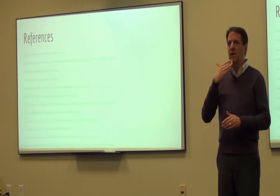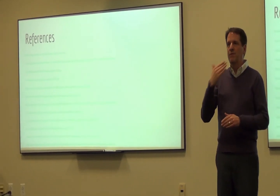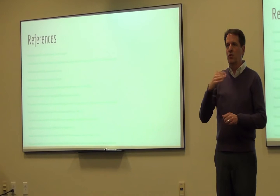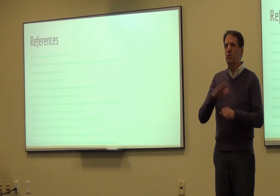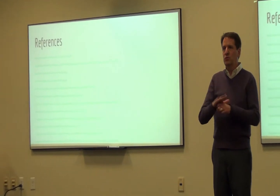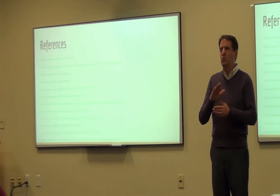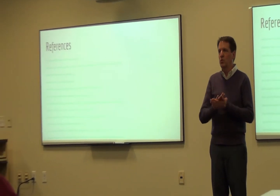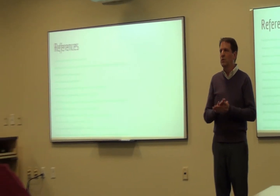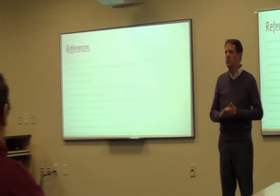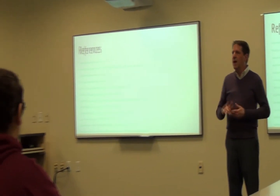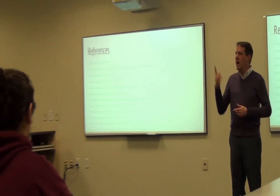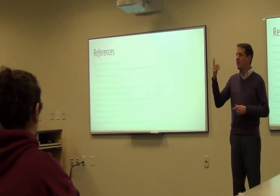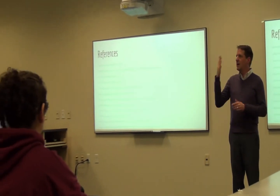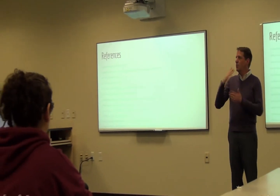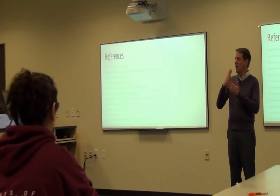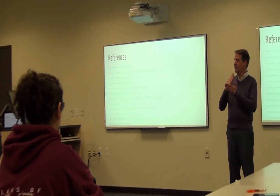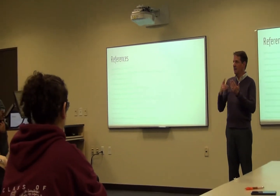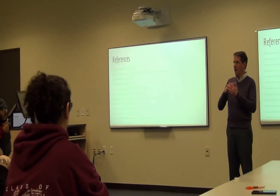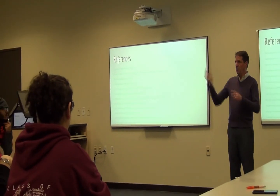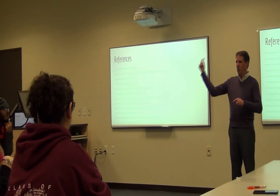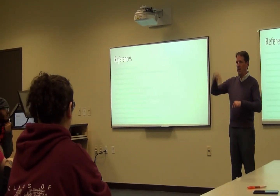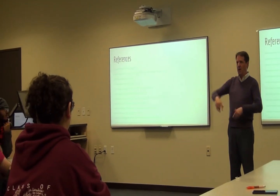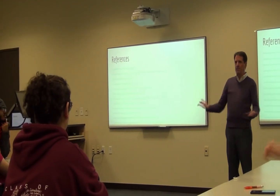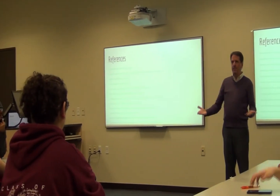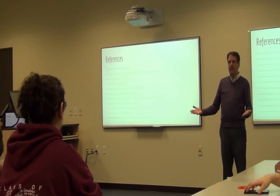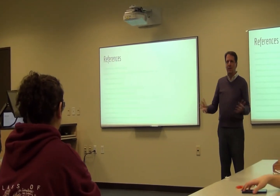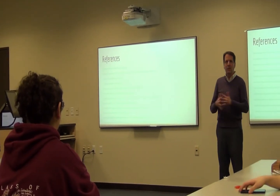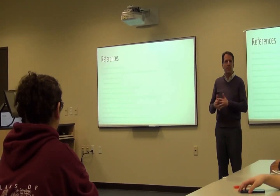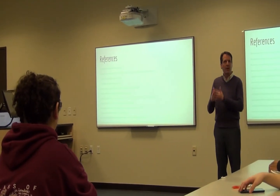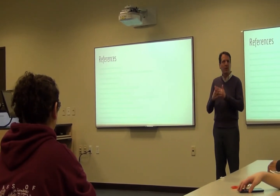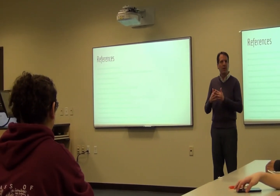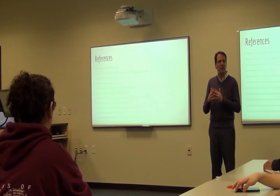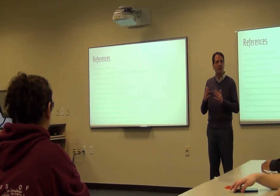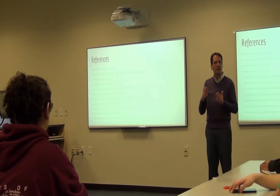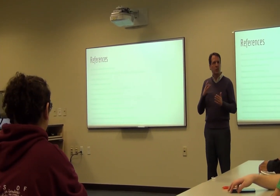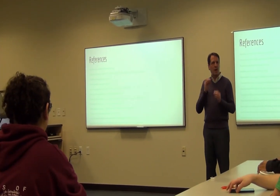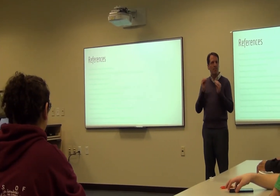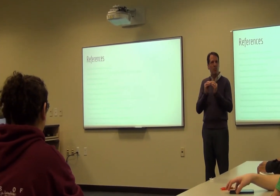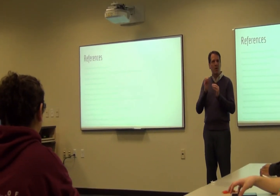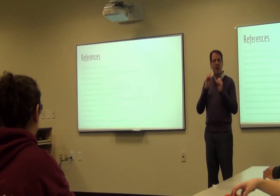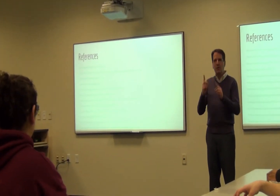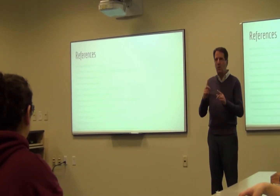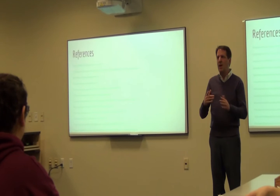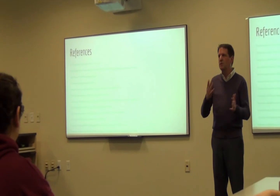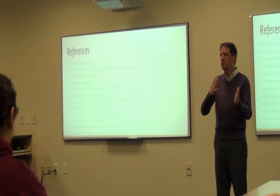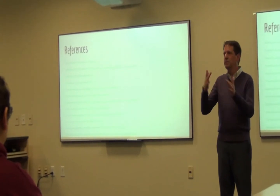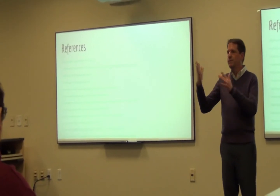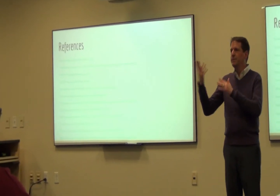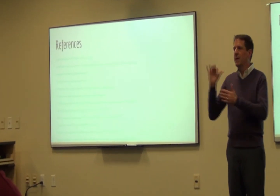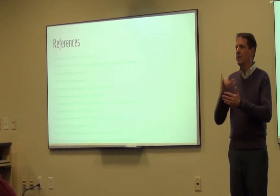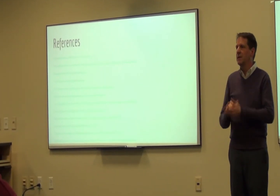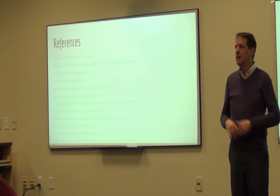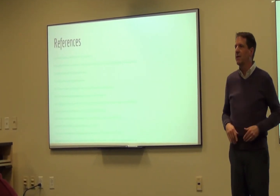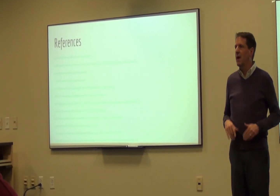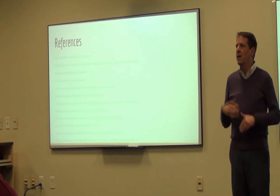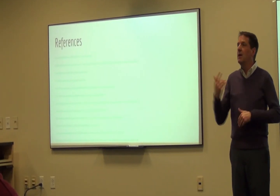private schools to go to, right? Yeah, that's why some people will come here to America to get more education.